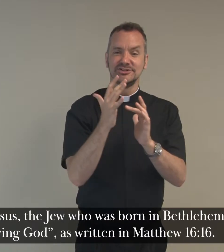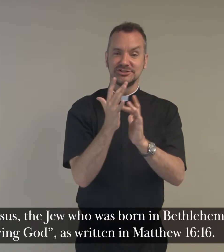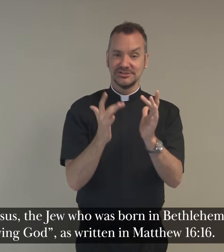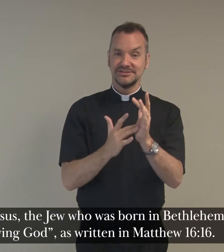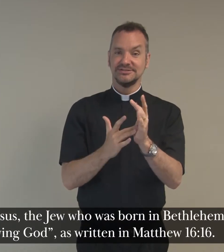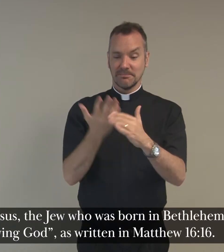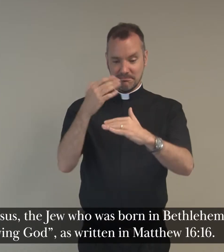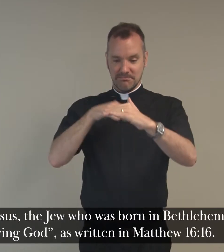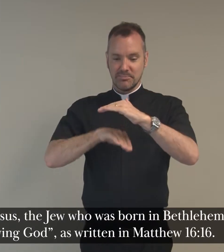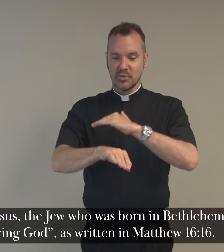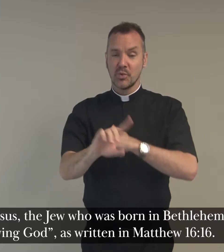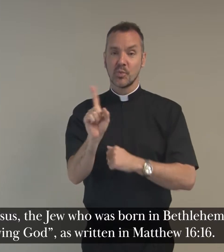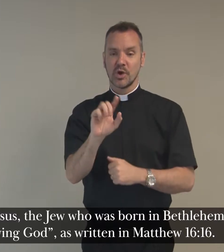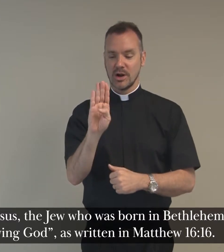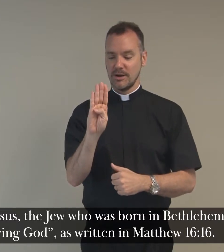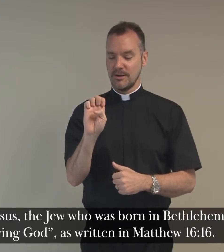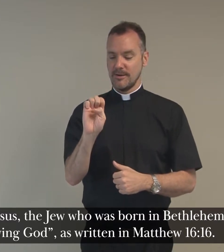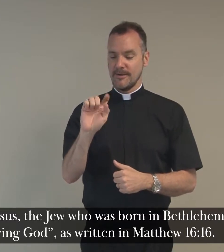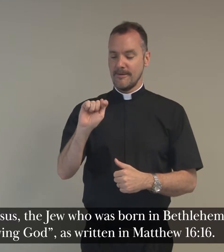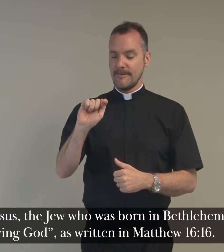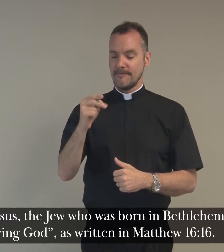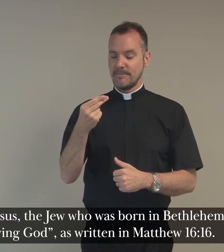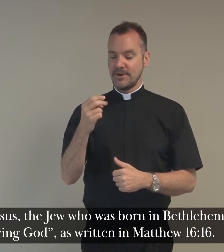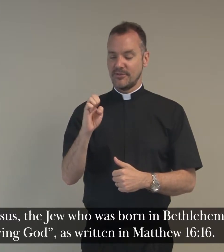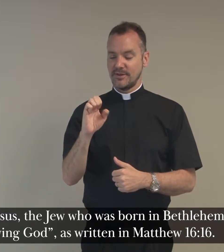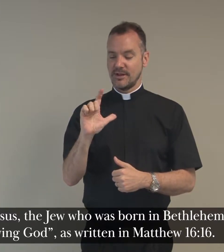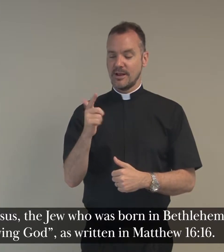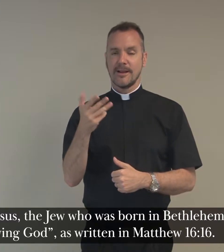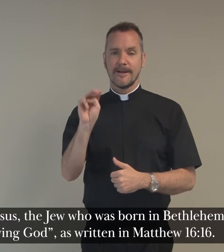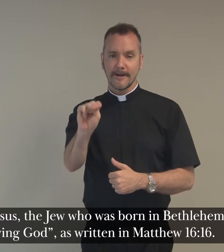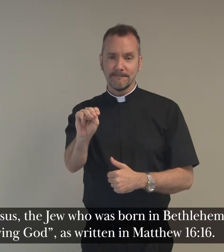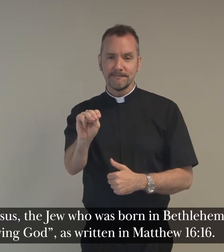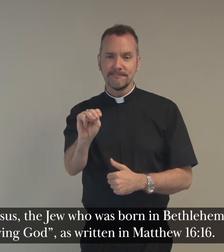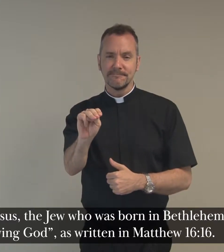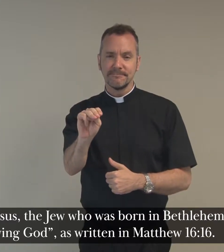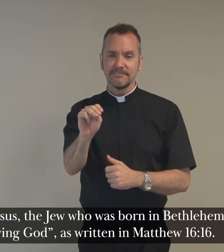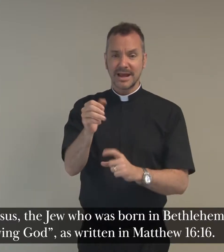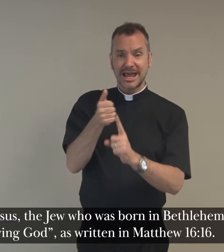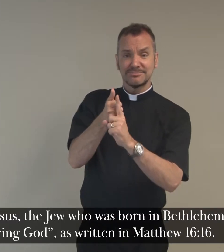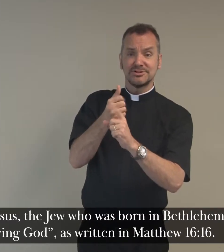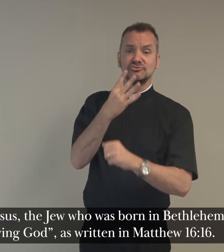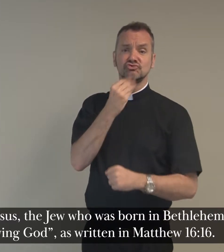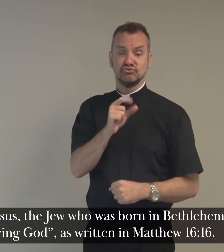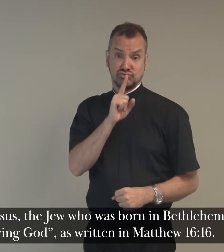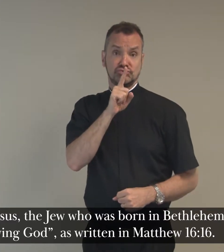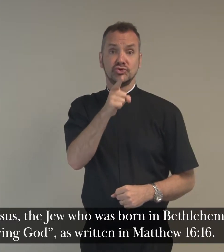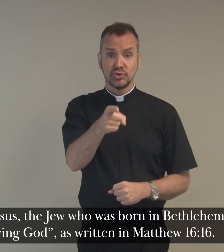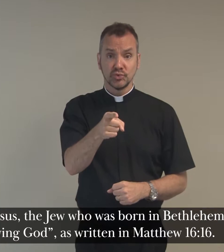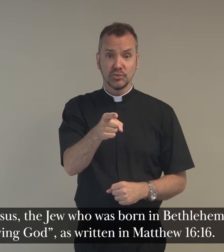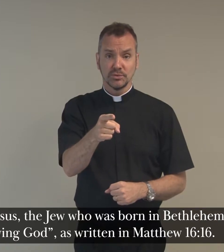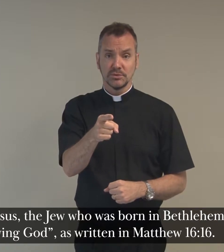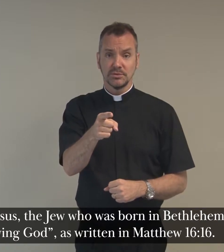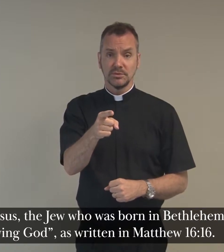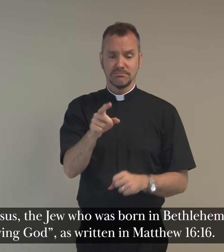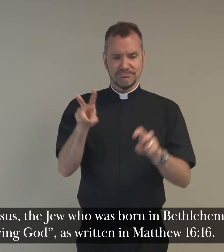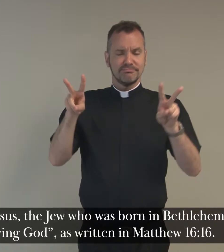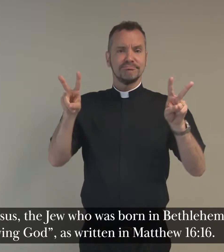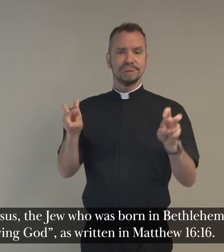They testify that Jesus, the Jew who was born in Bethlehem, is son of the living God, as written in